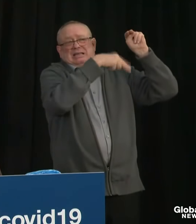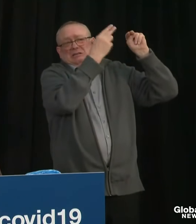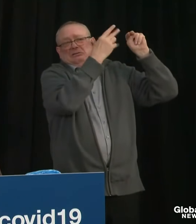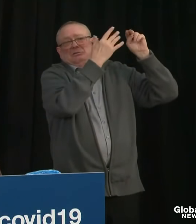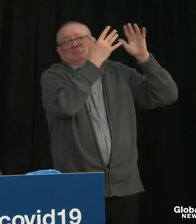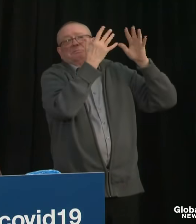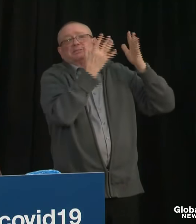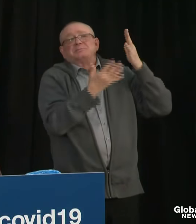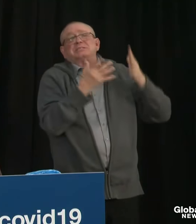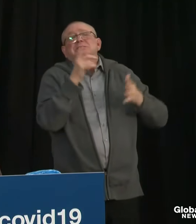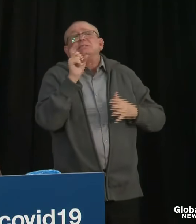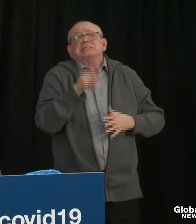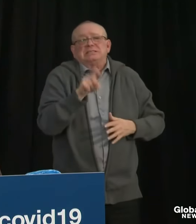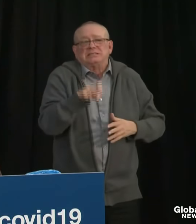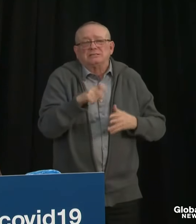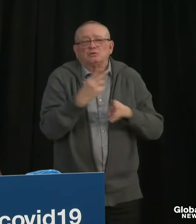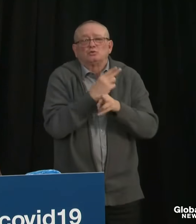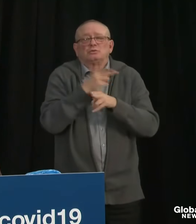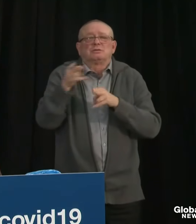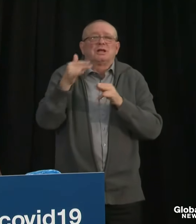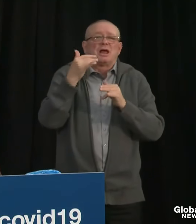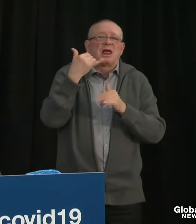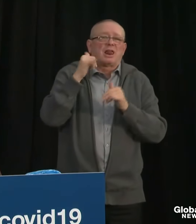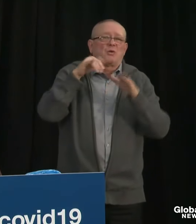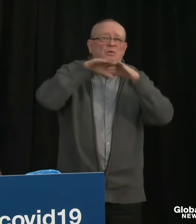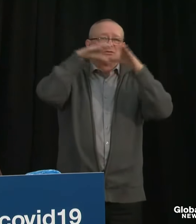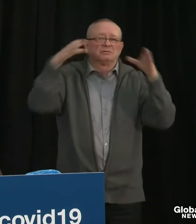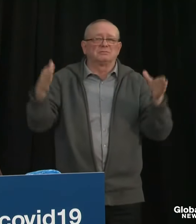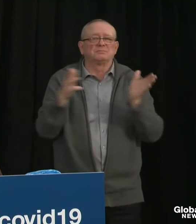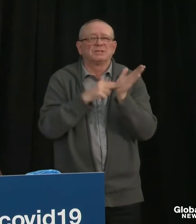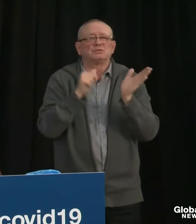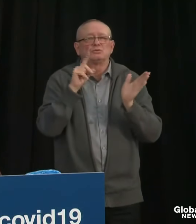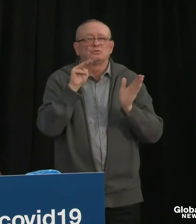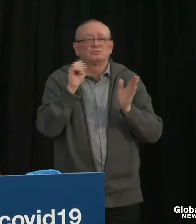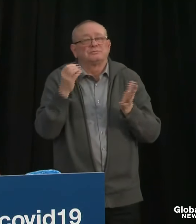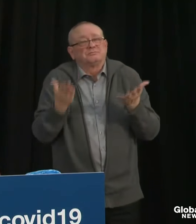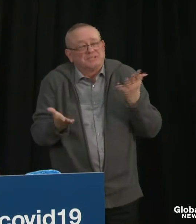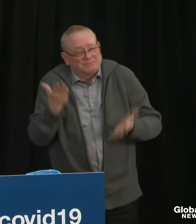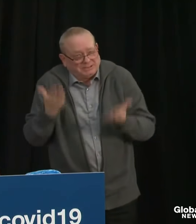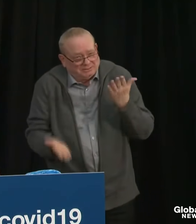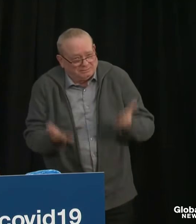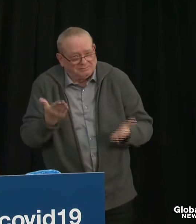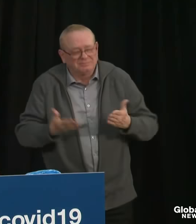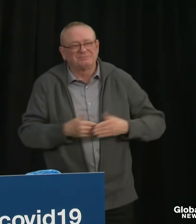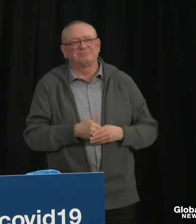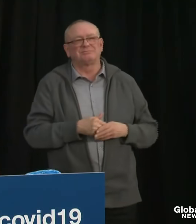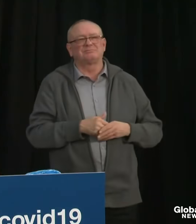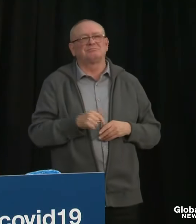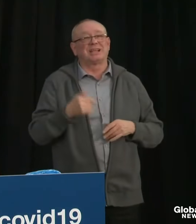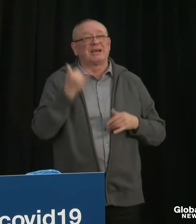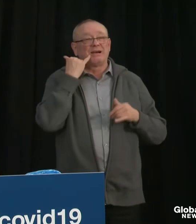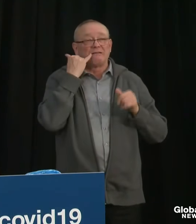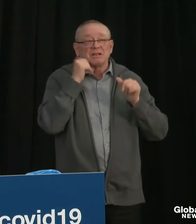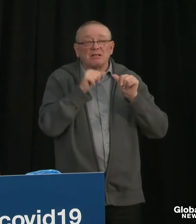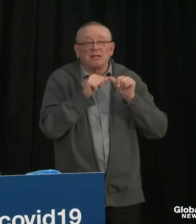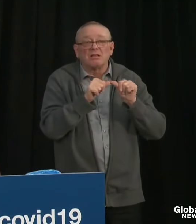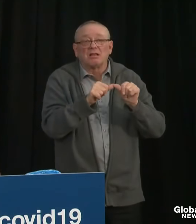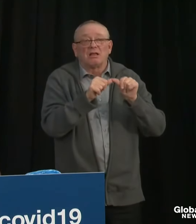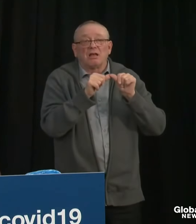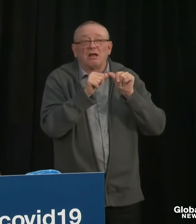really it is all in our hands. If we can continue to work together to bend the curve as we have been, again, some encouraging early